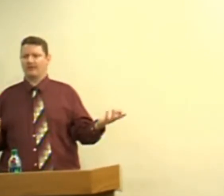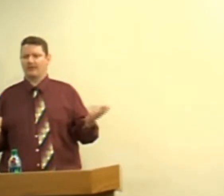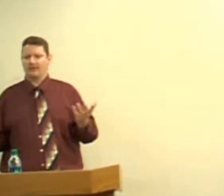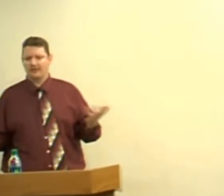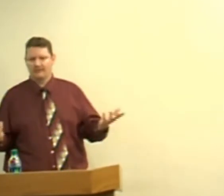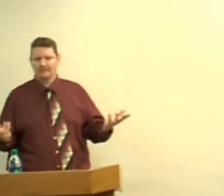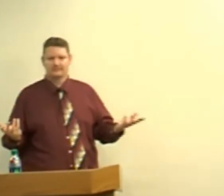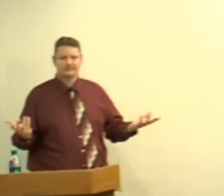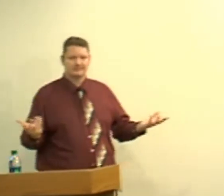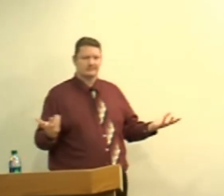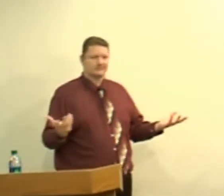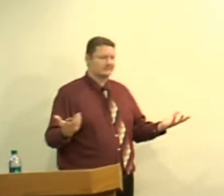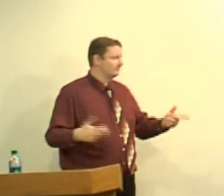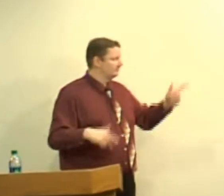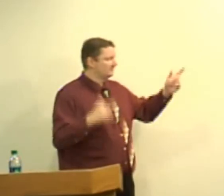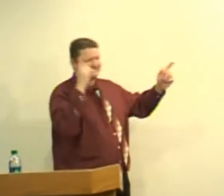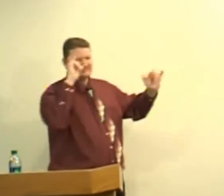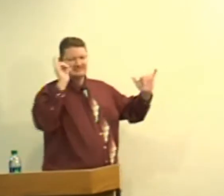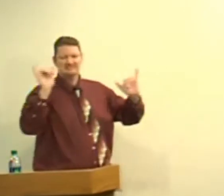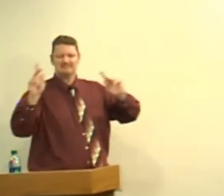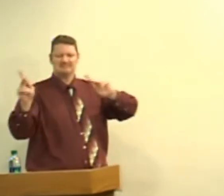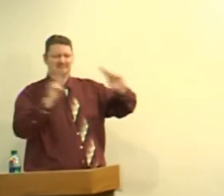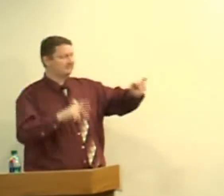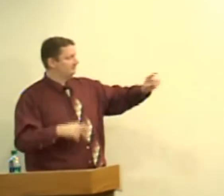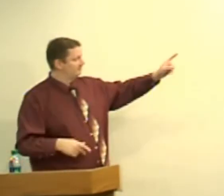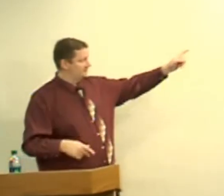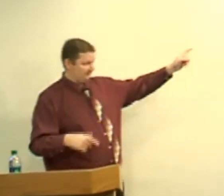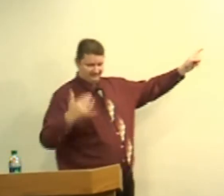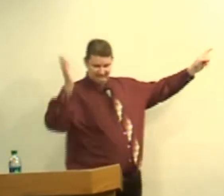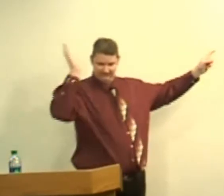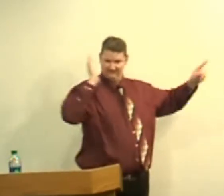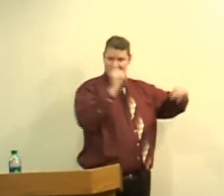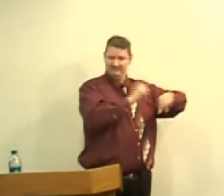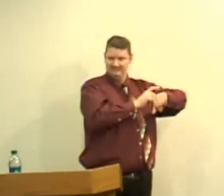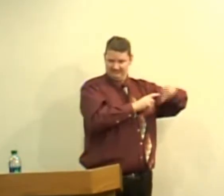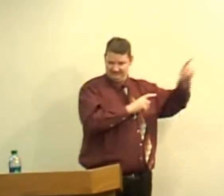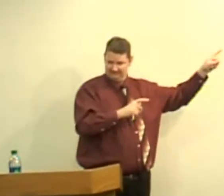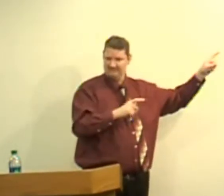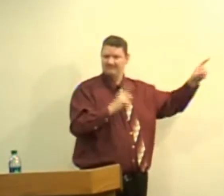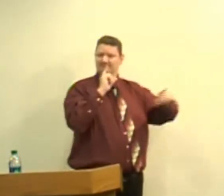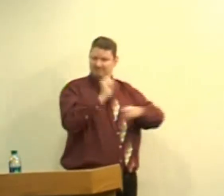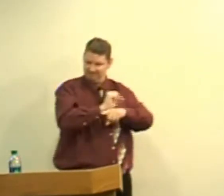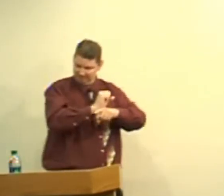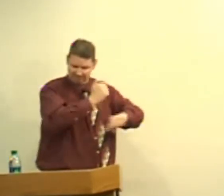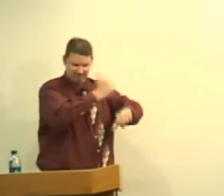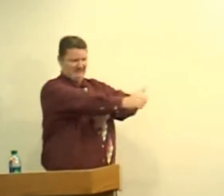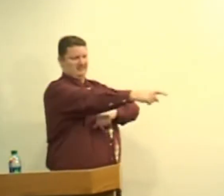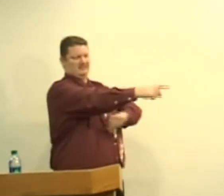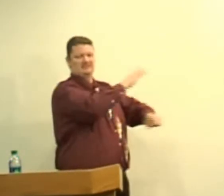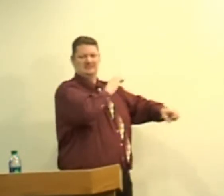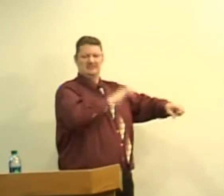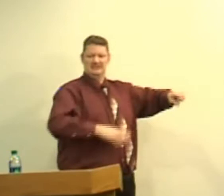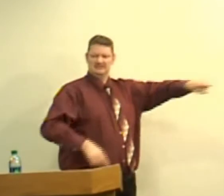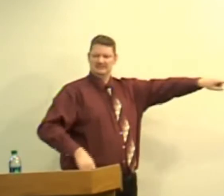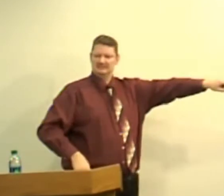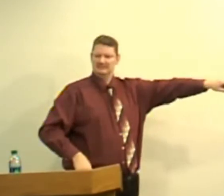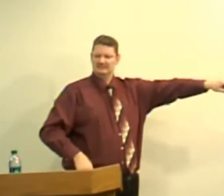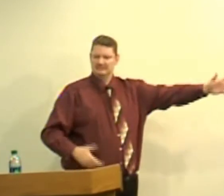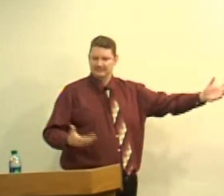And what do we do? What can we do? How can we handle this? So we look back at this, back in that time. Remember, back in the past times,